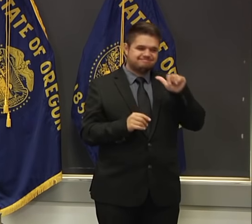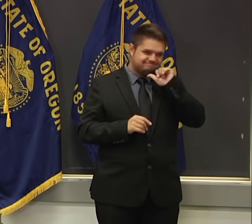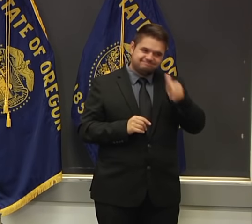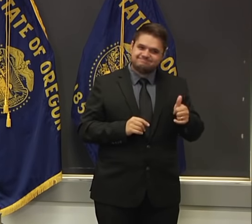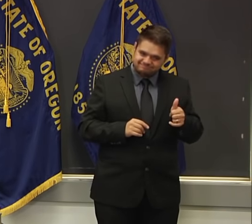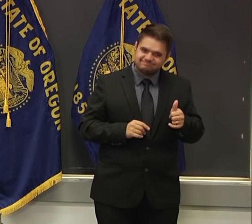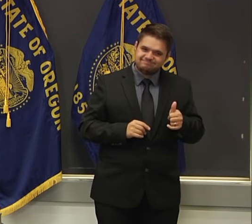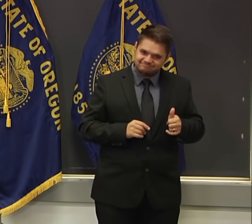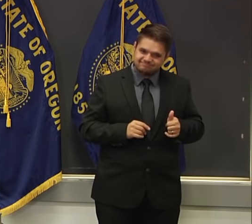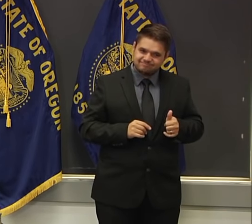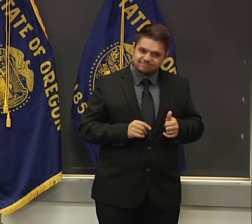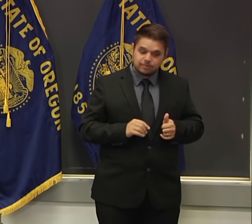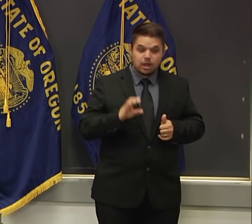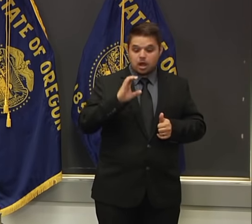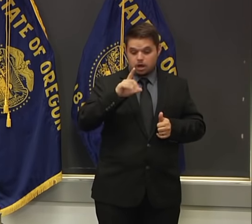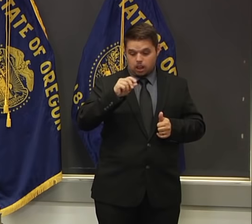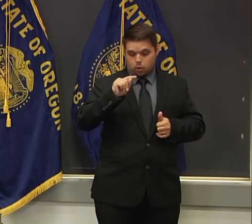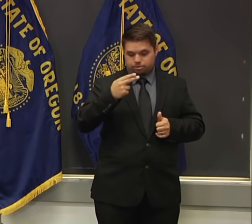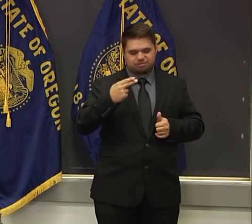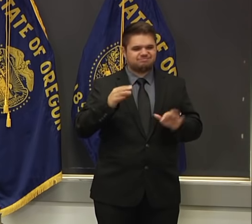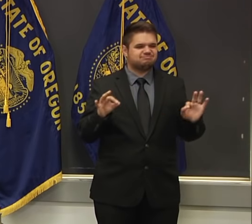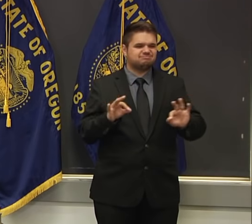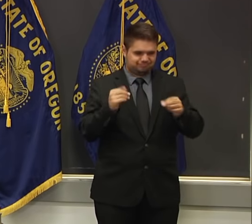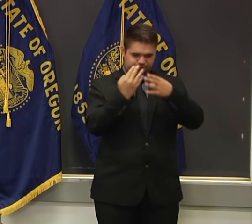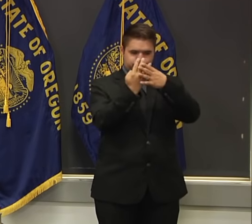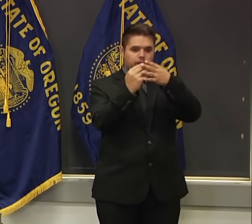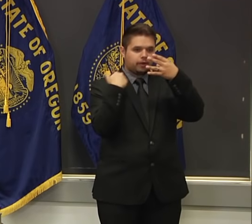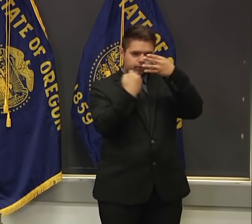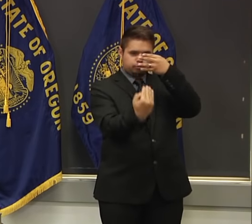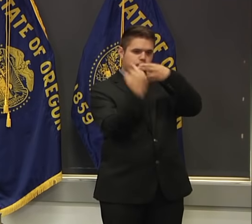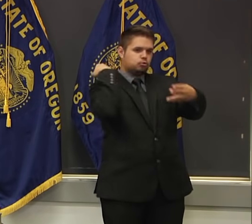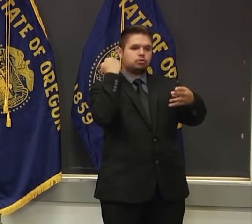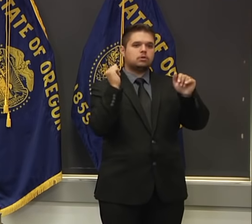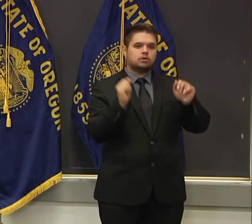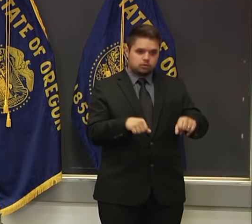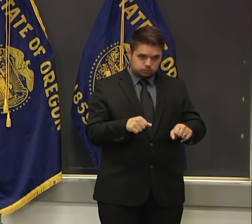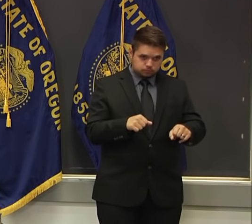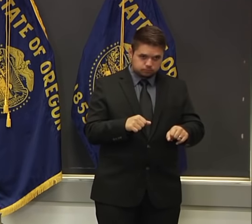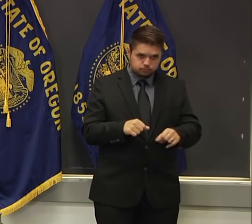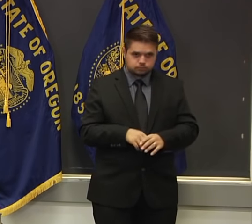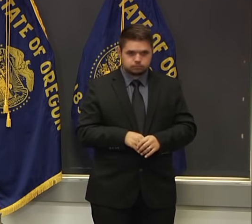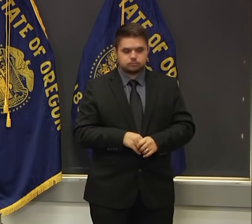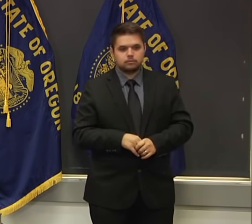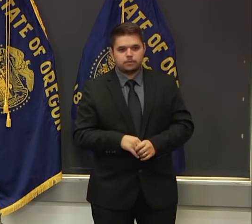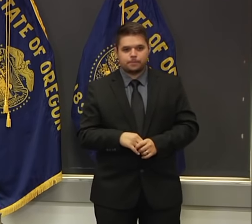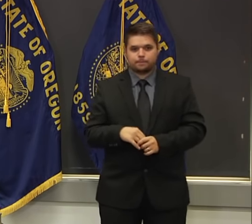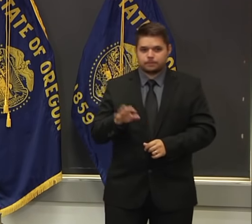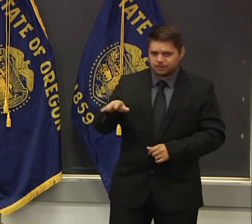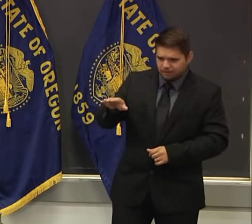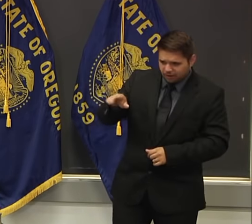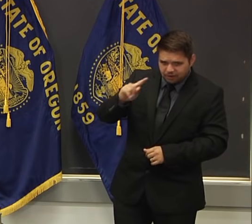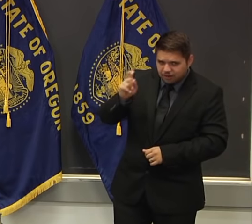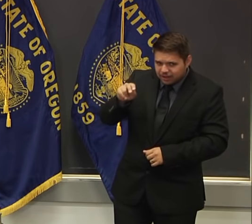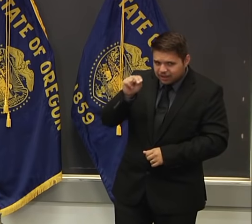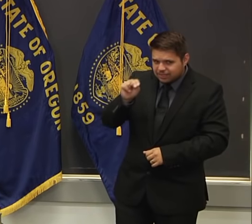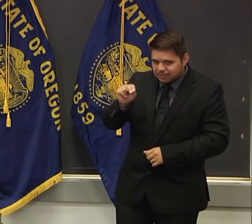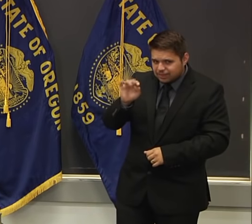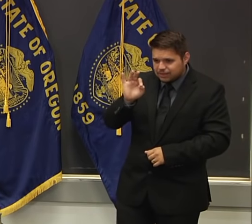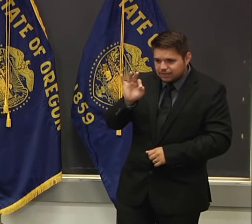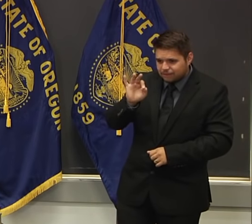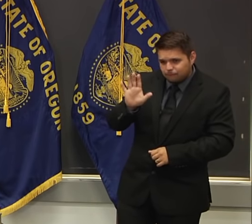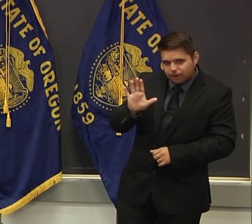dry. Susan asks, since more than trees are burning, do the N95 masks protect against household